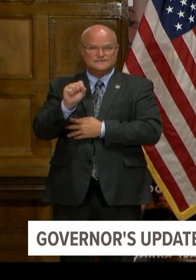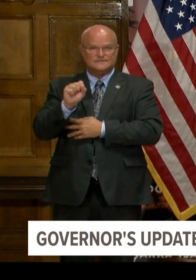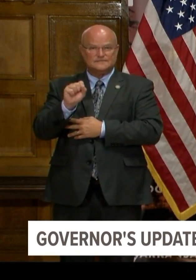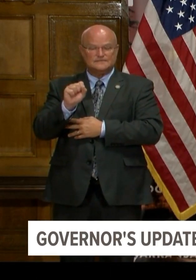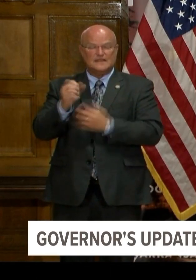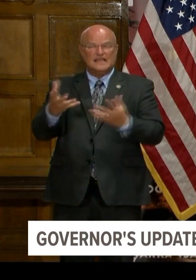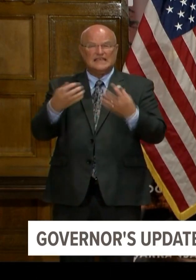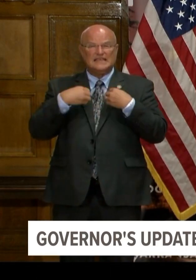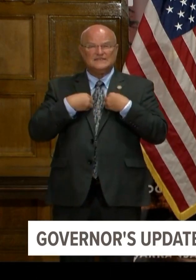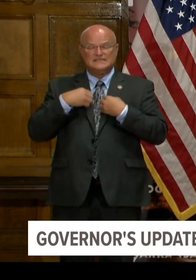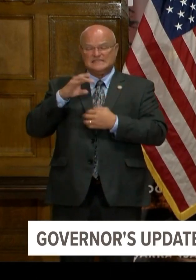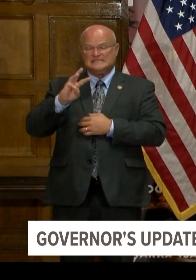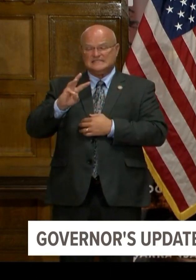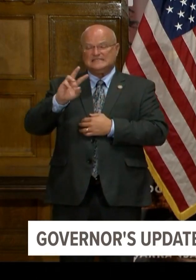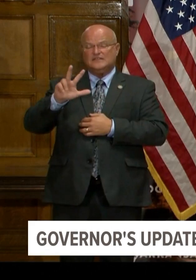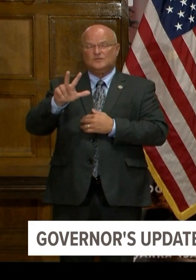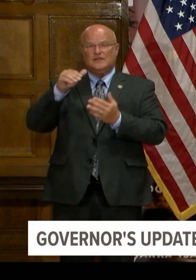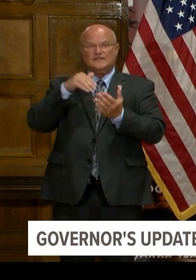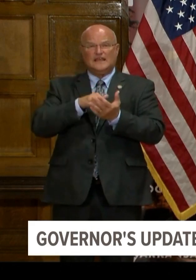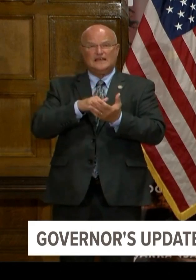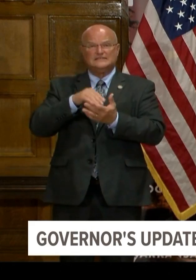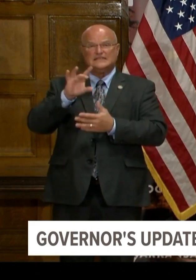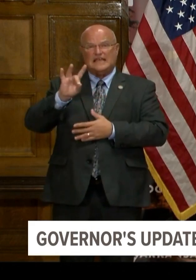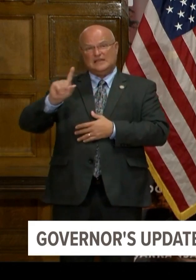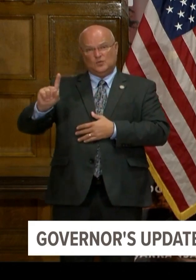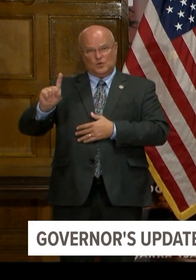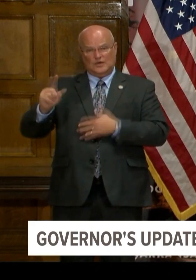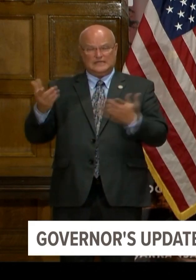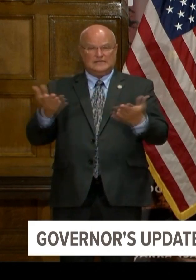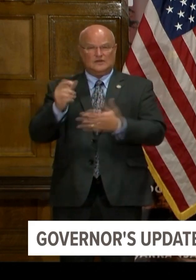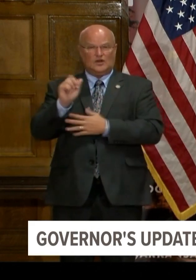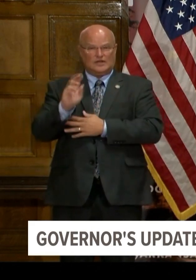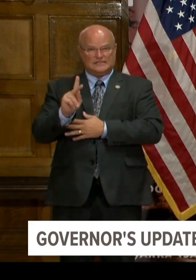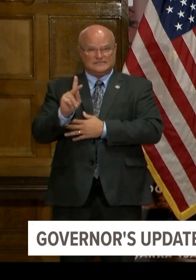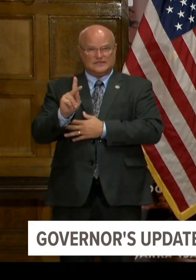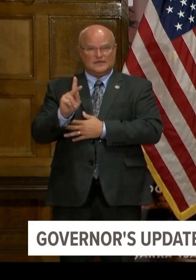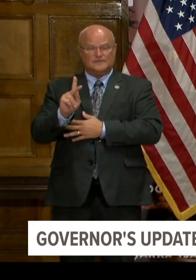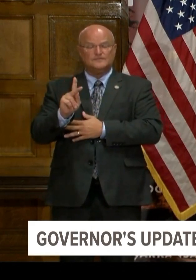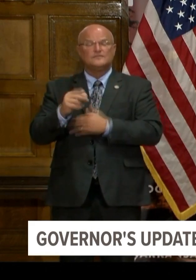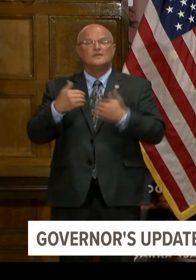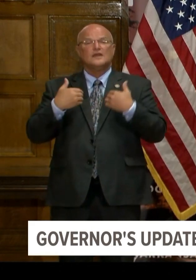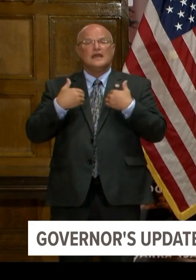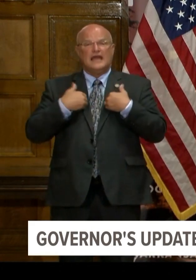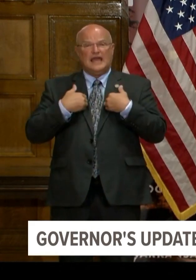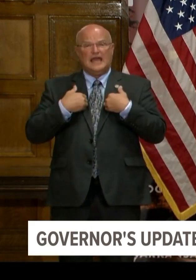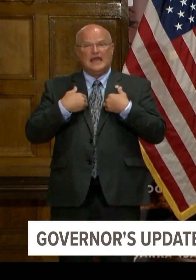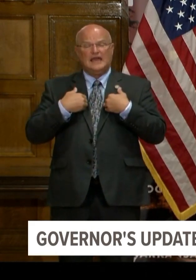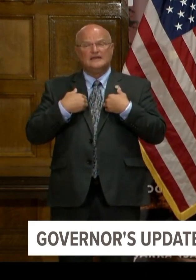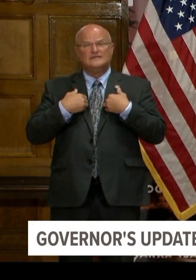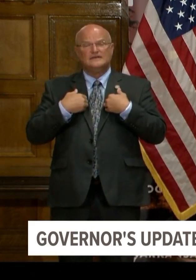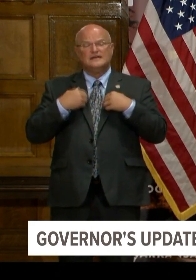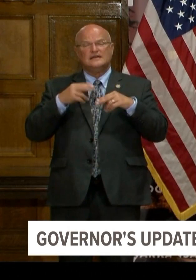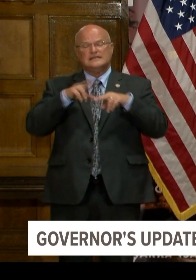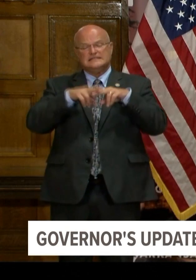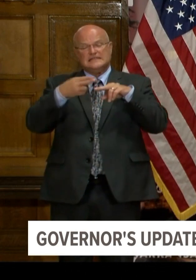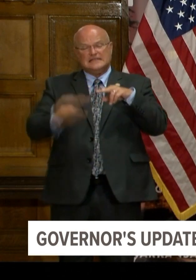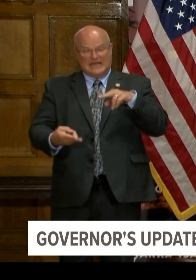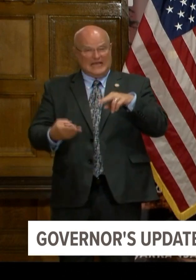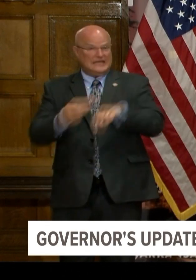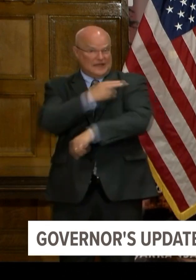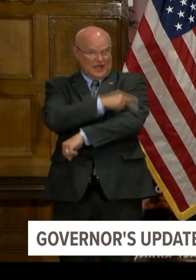That gives us 63,081 cumulative cases in Arkansas. We do have a decline, which I'm grateful for,